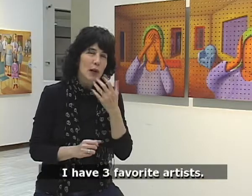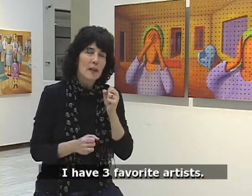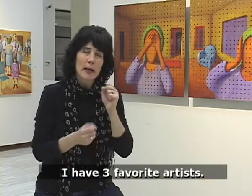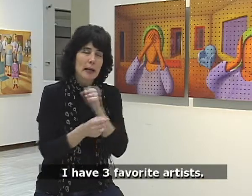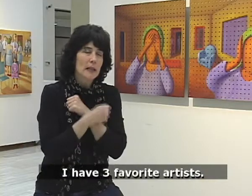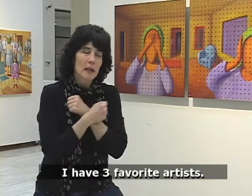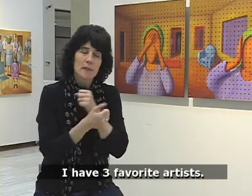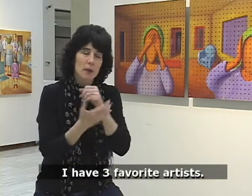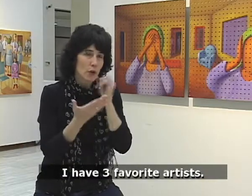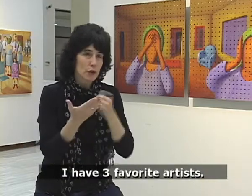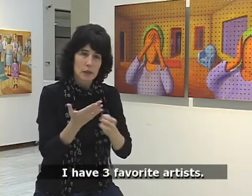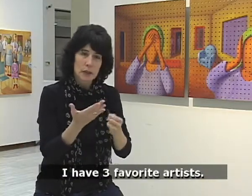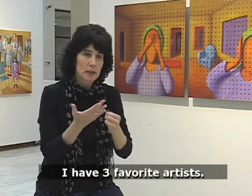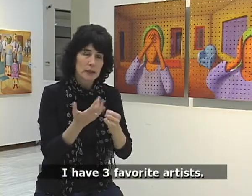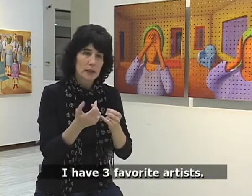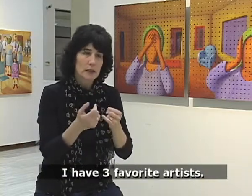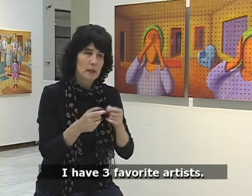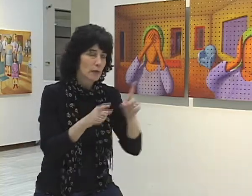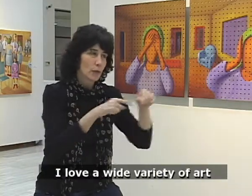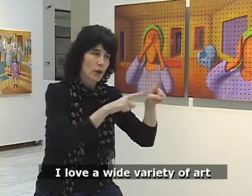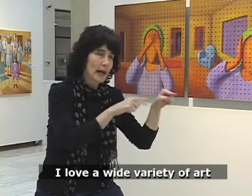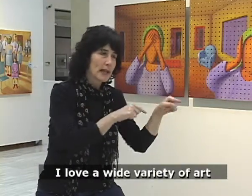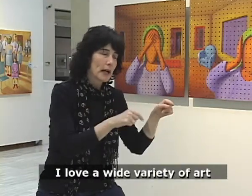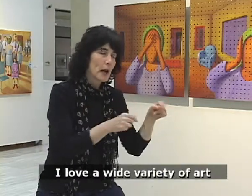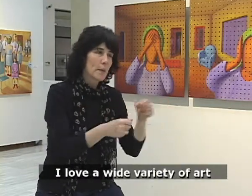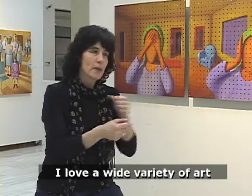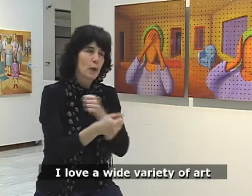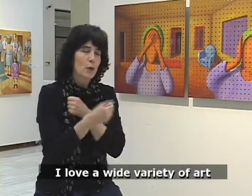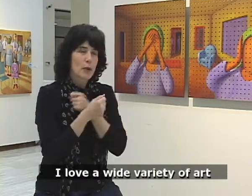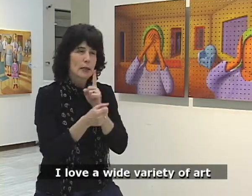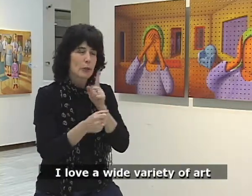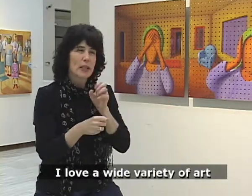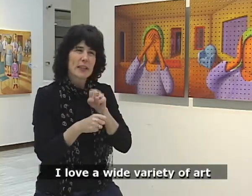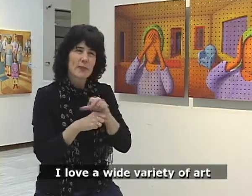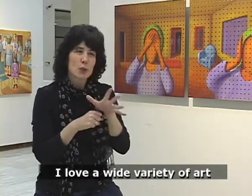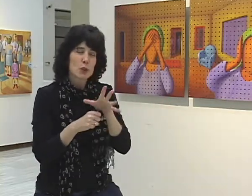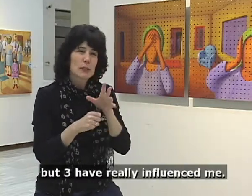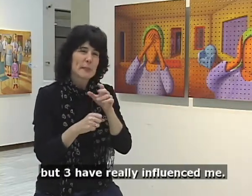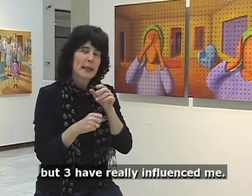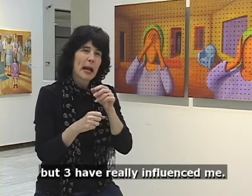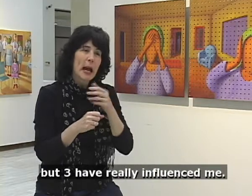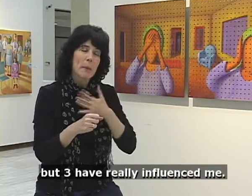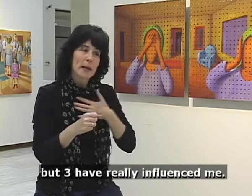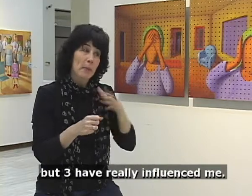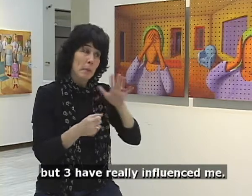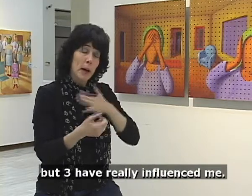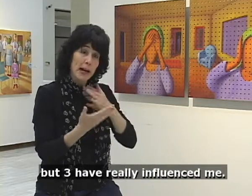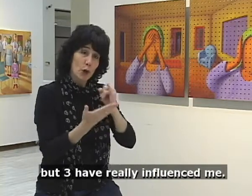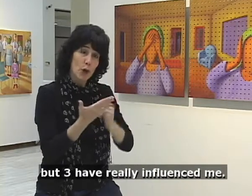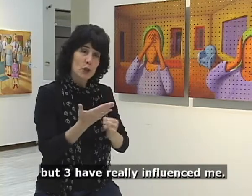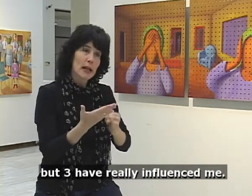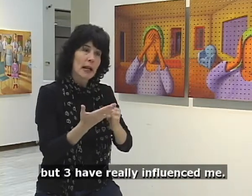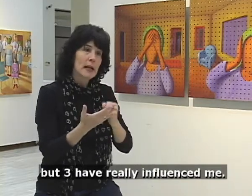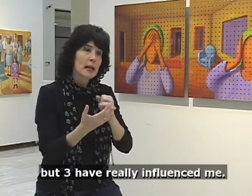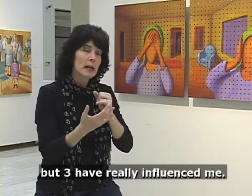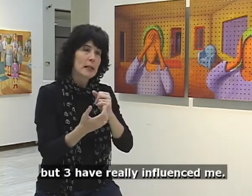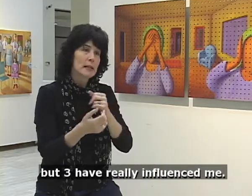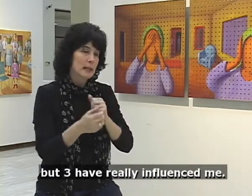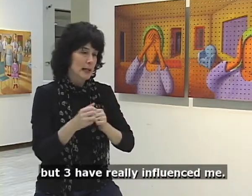I have 3 favorite artists. I love a wide variety of art, but 3 have really influenced